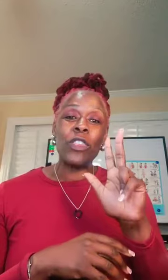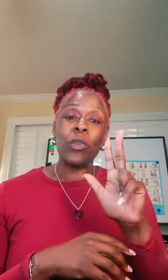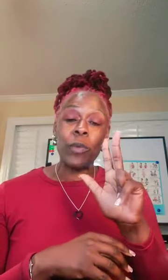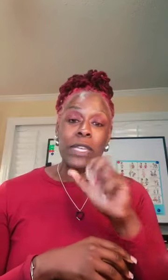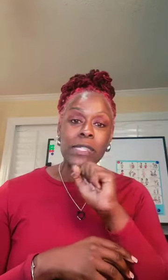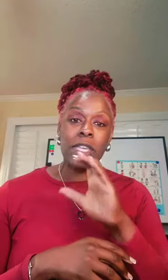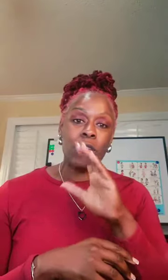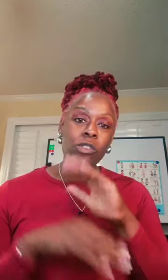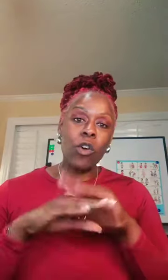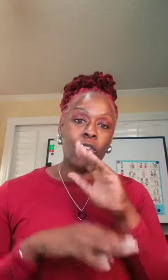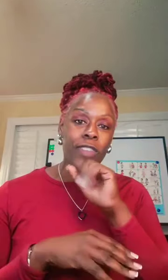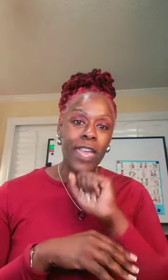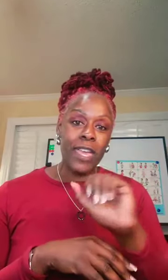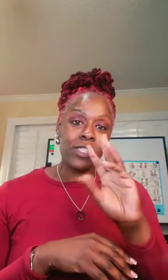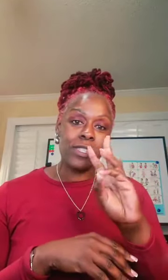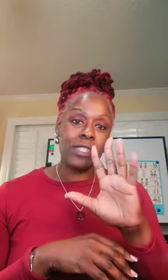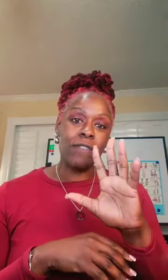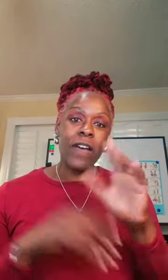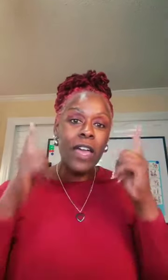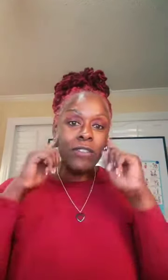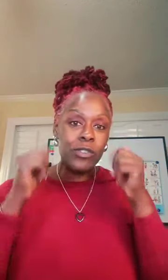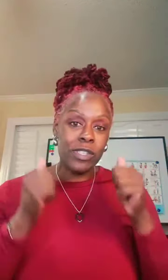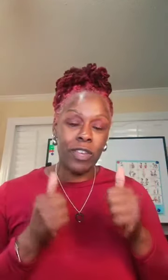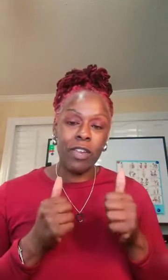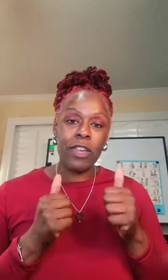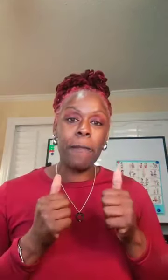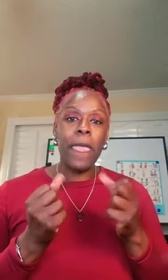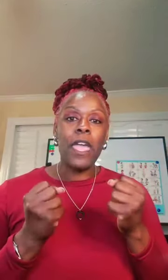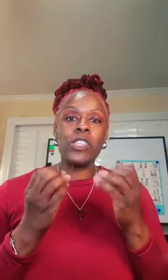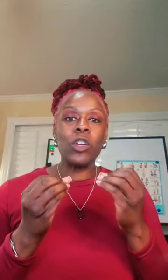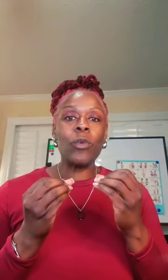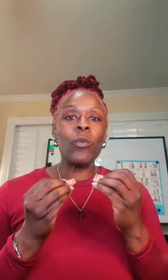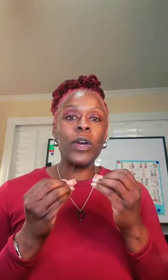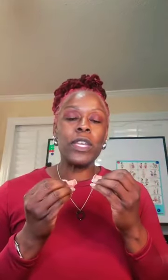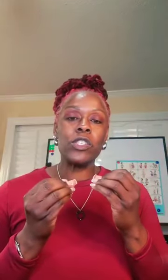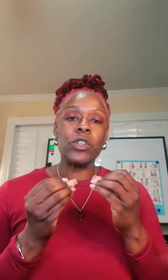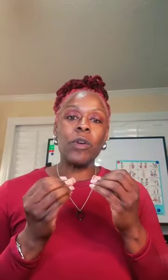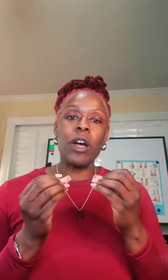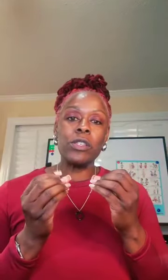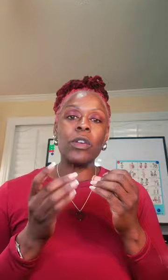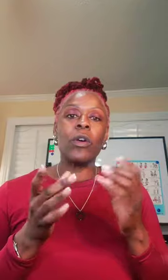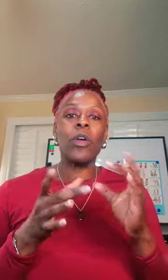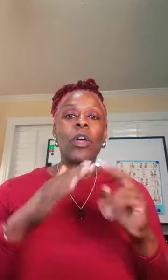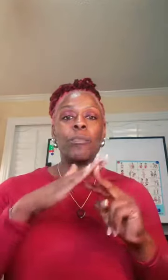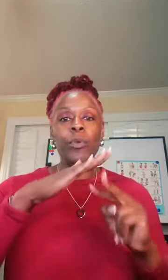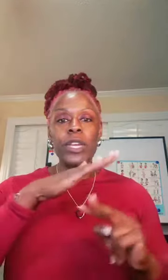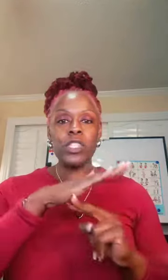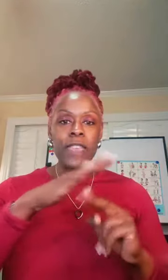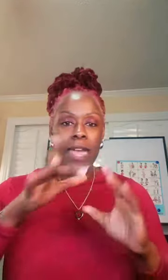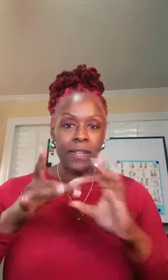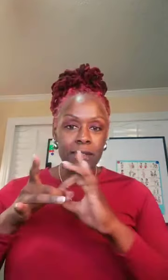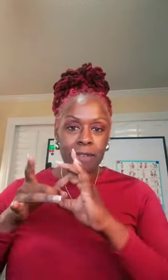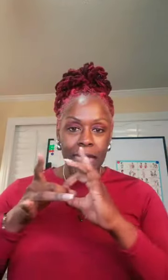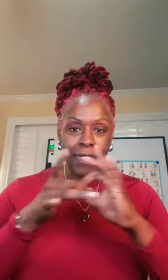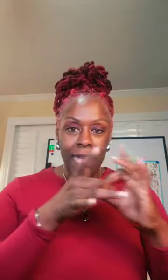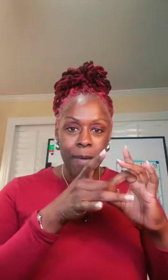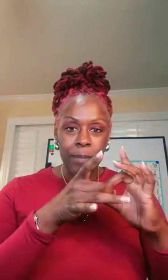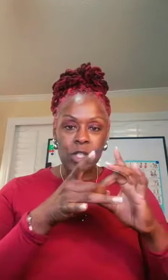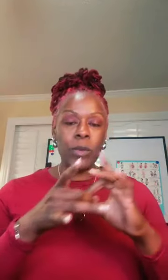3 seniors over the age of 65 lose their hearing. And so we're wanting to also bridge that gap between